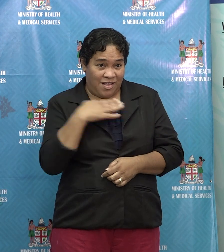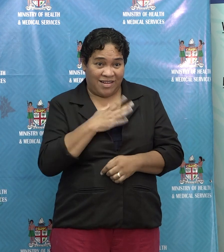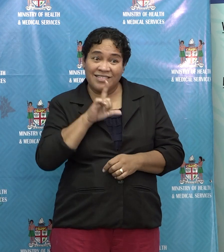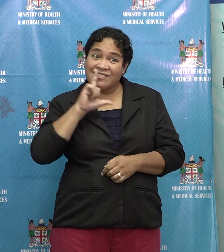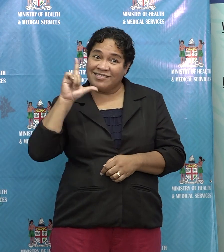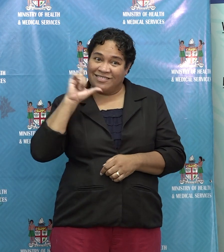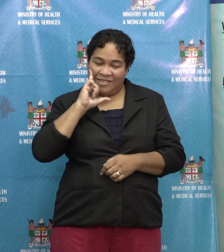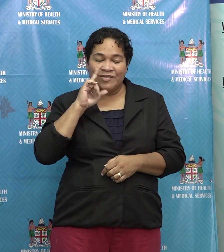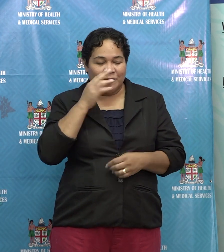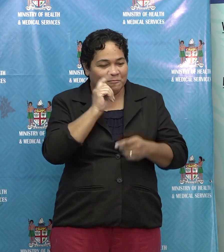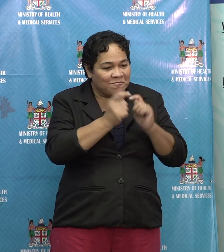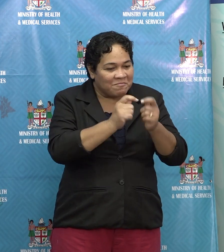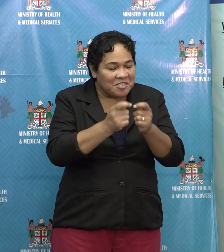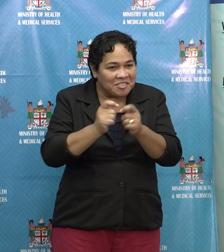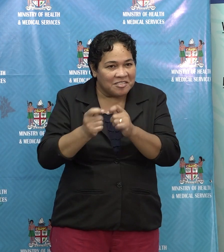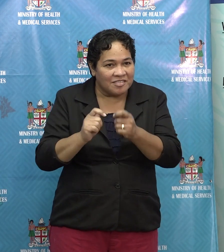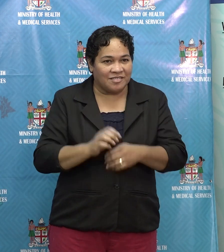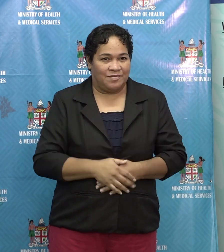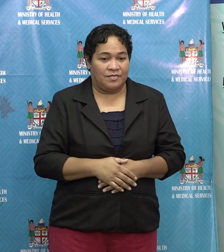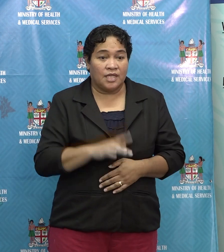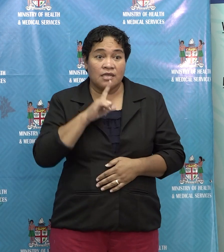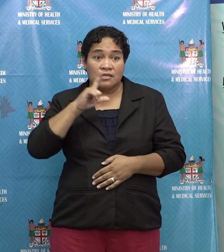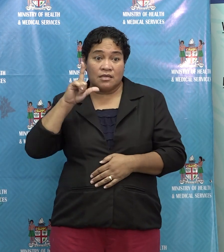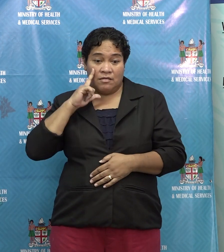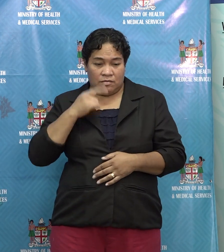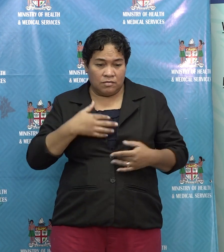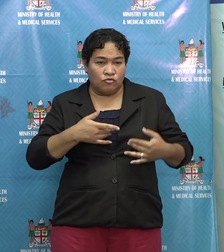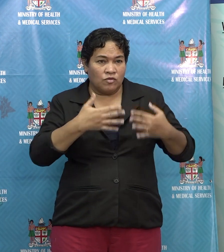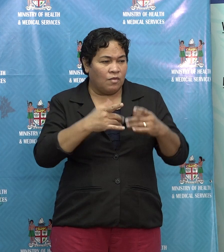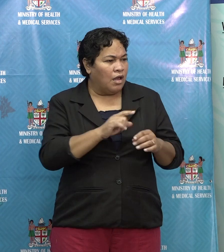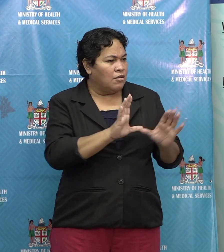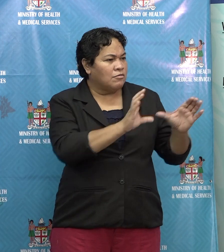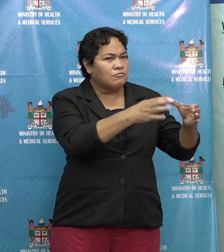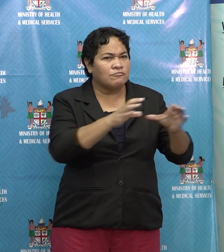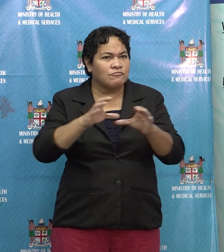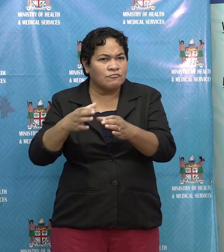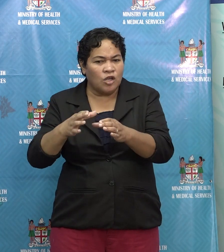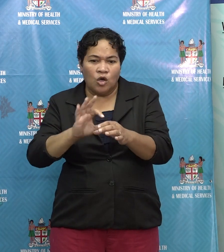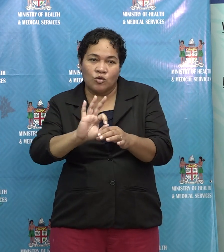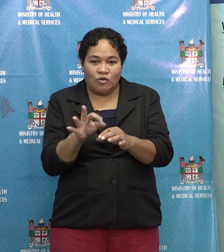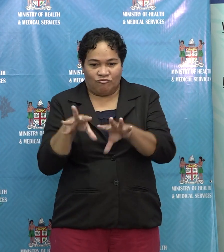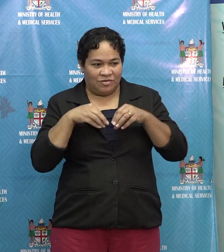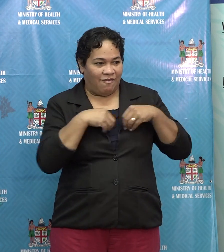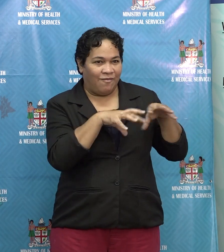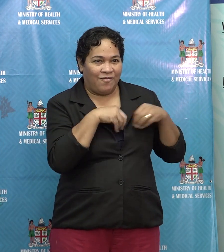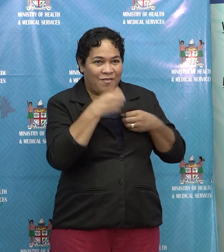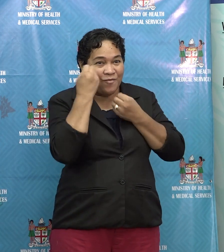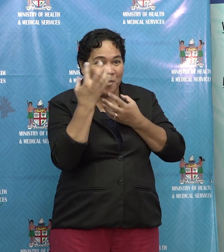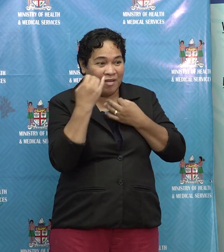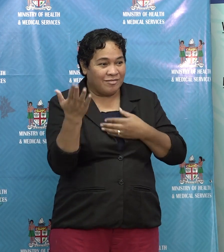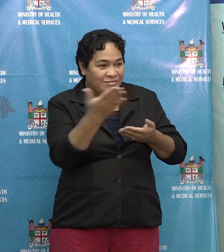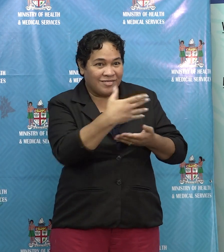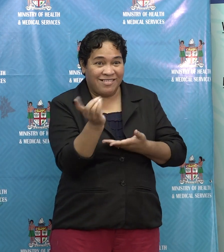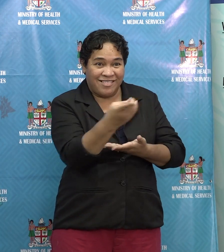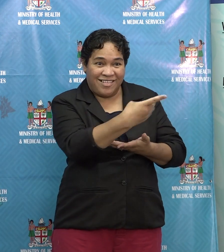yesterday. Yesterday's test count from 2 labs has not yet been received, so it's most likely that the number of